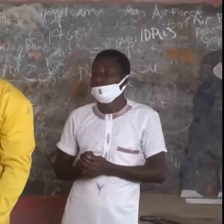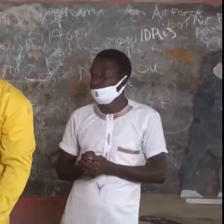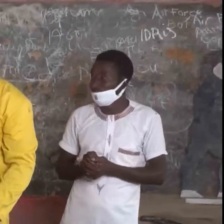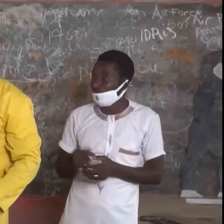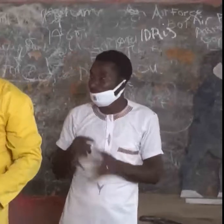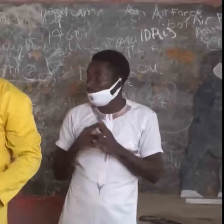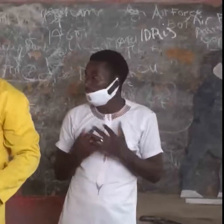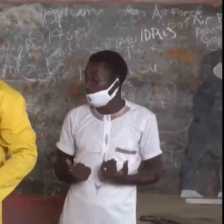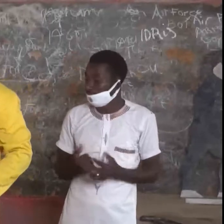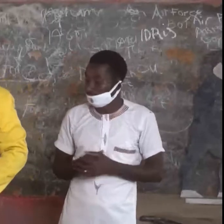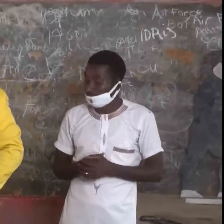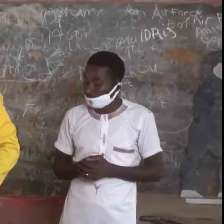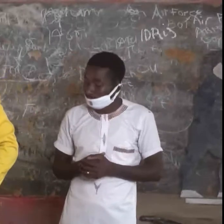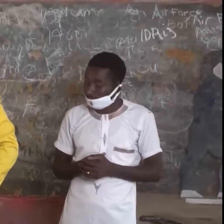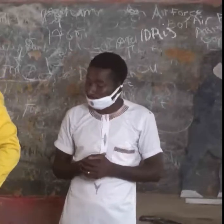we'll start.